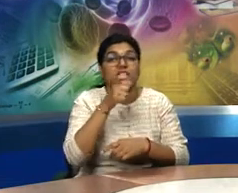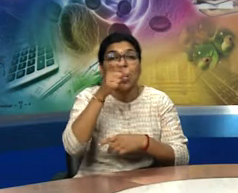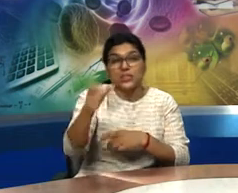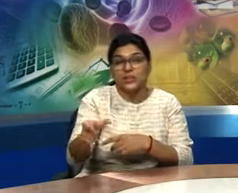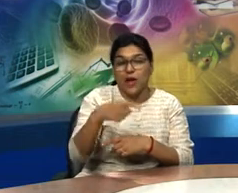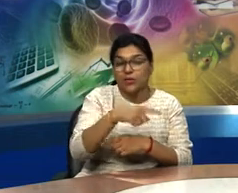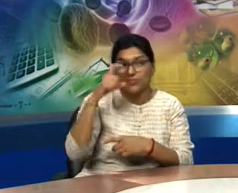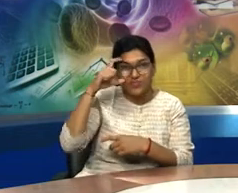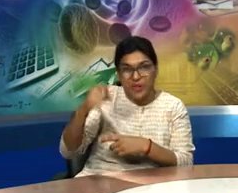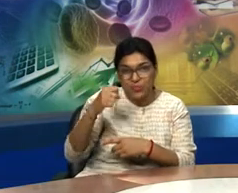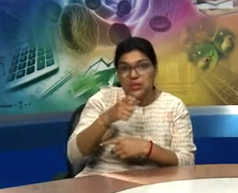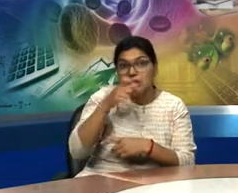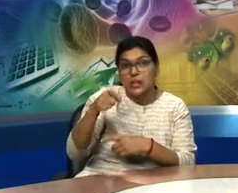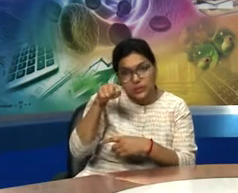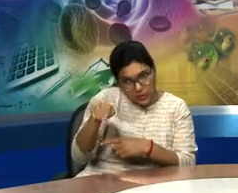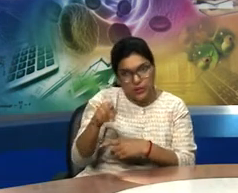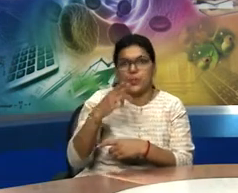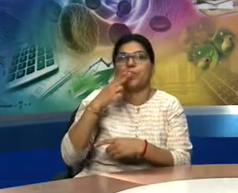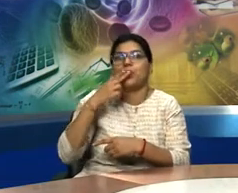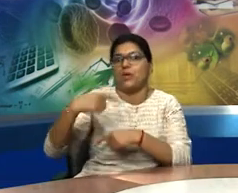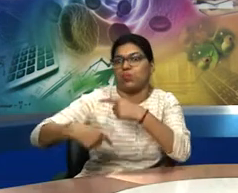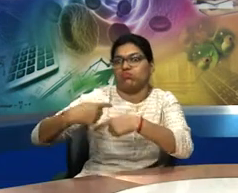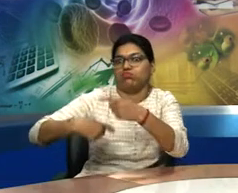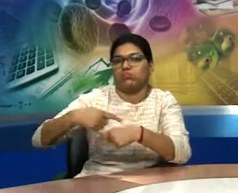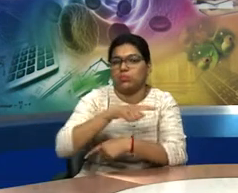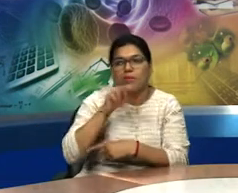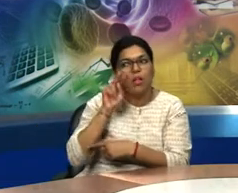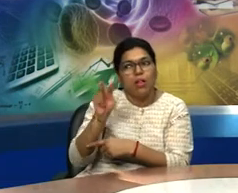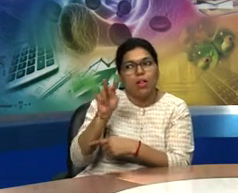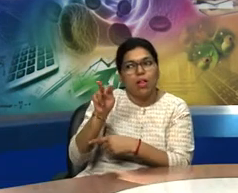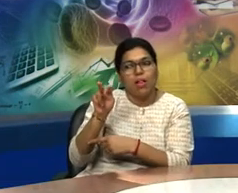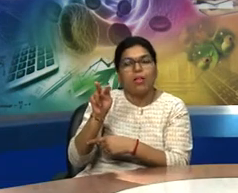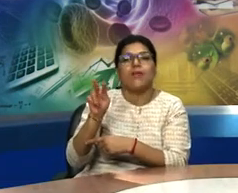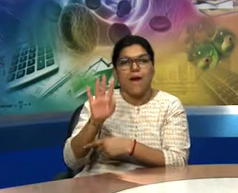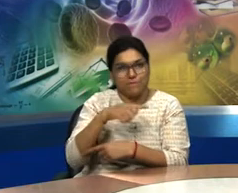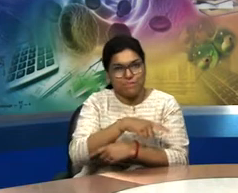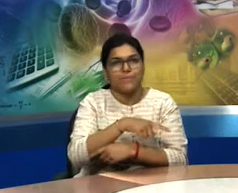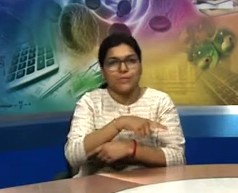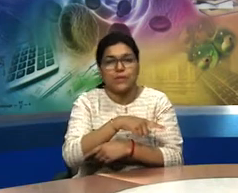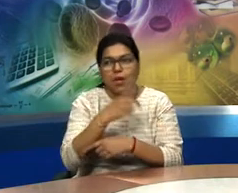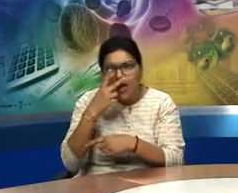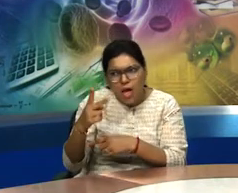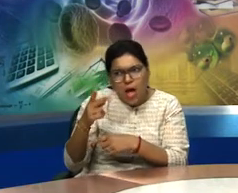And these cigarettes, where do we get these cigarettes from? My uncle had the habit, and